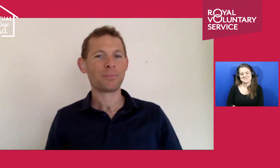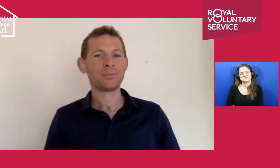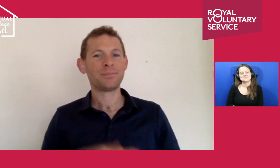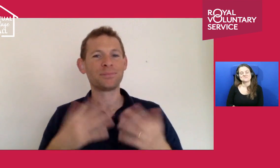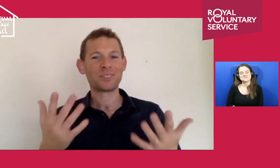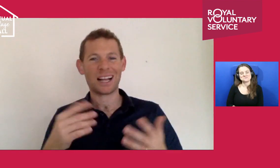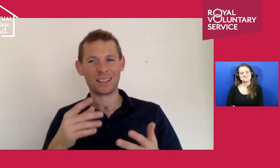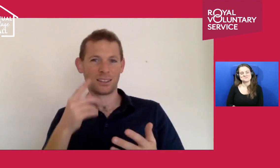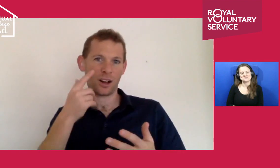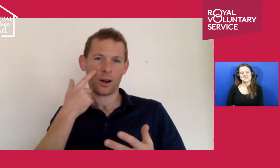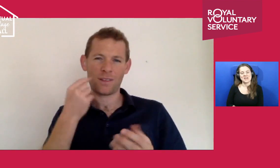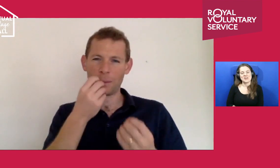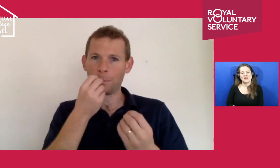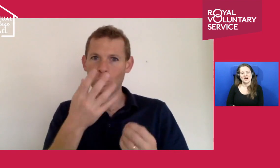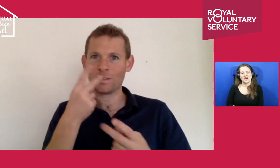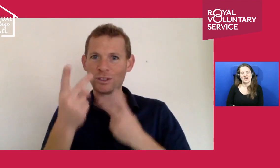colours.